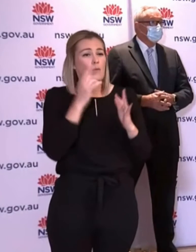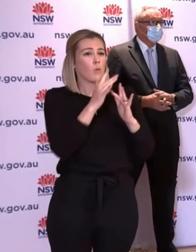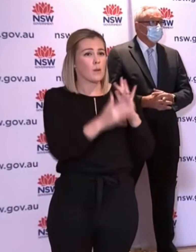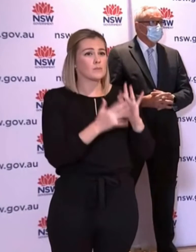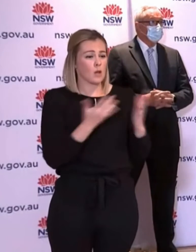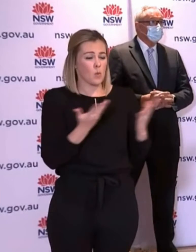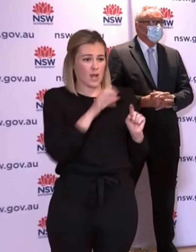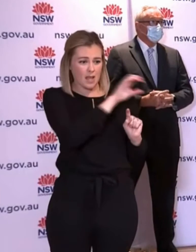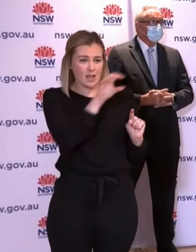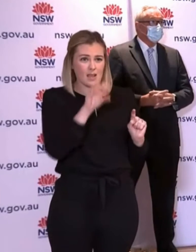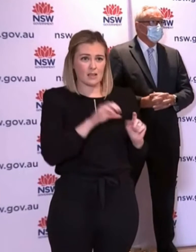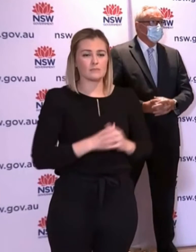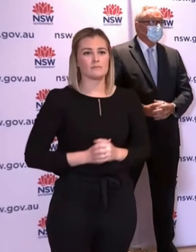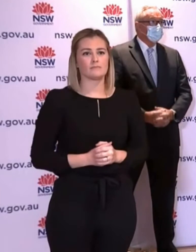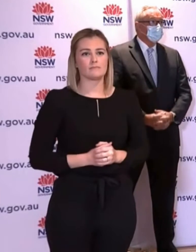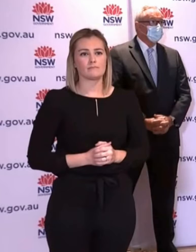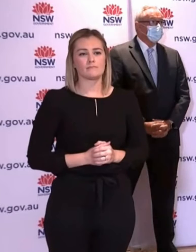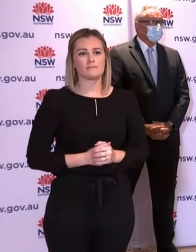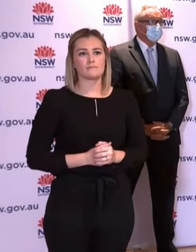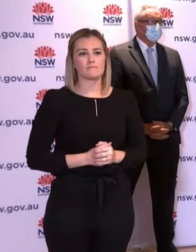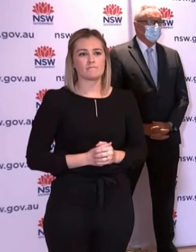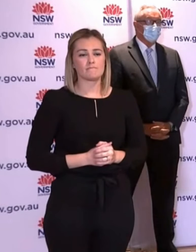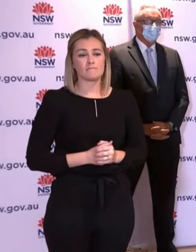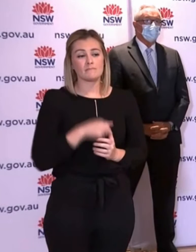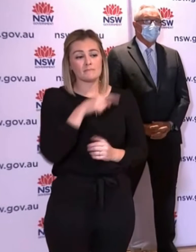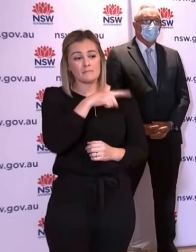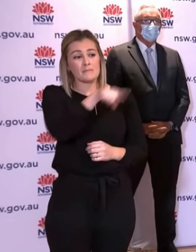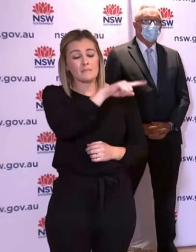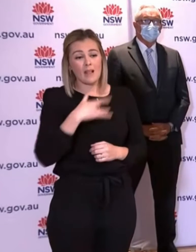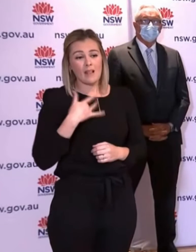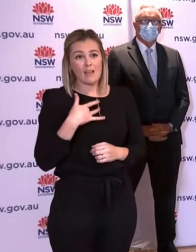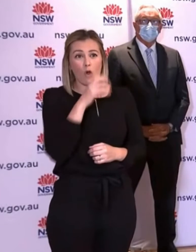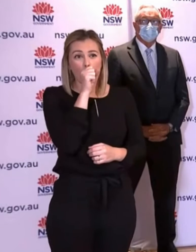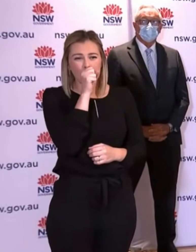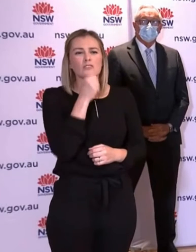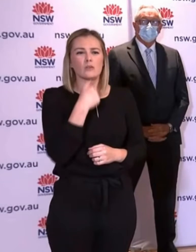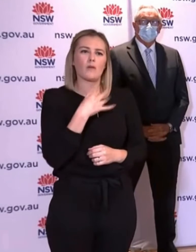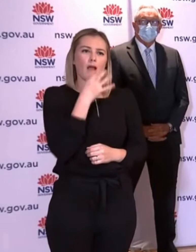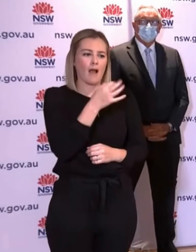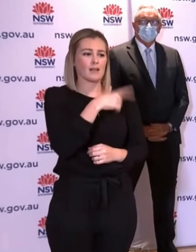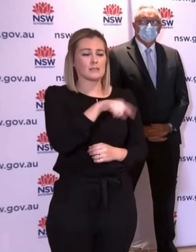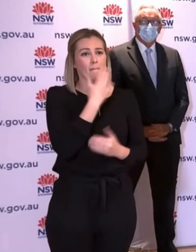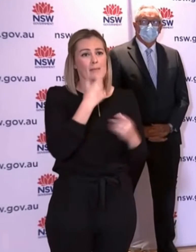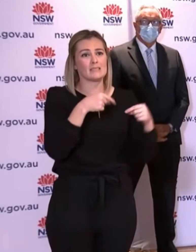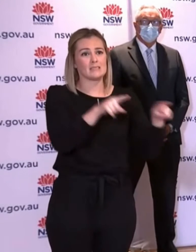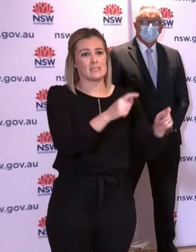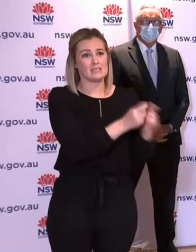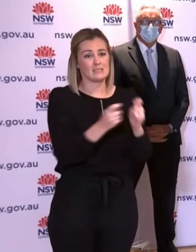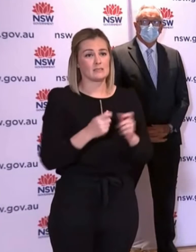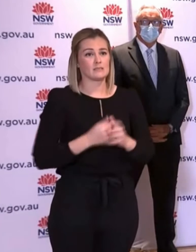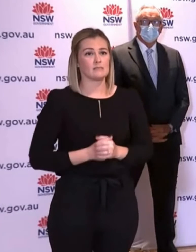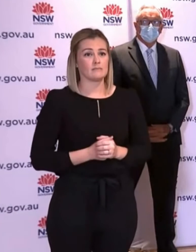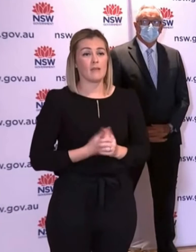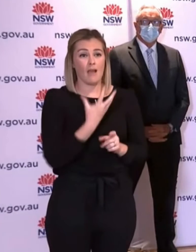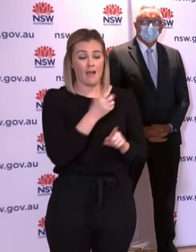concern about Orange, and a call out to the people of Orange to come forward and get tested, is that while we have 2 reported till 8 p.m.